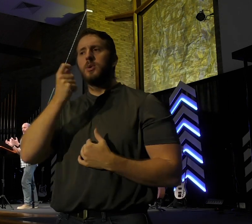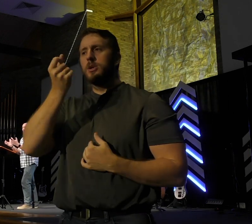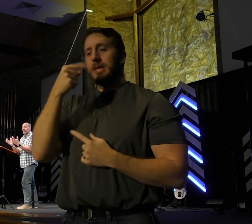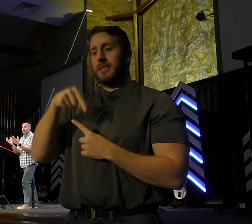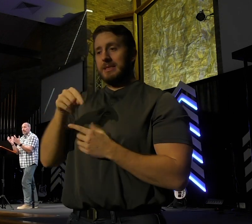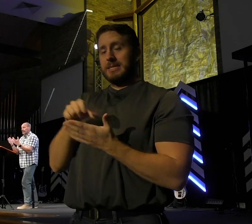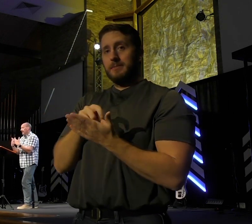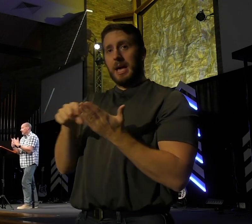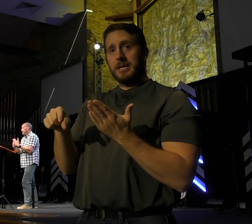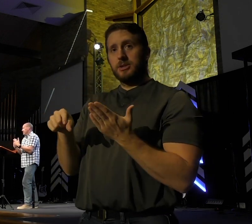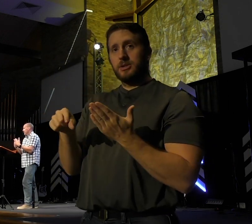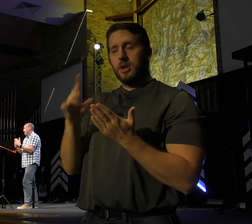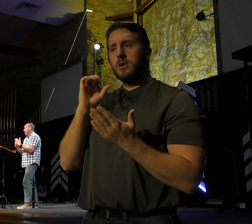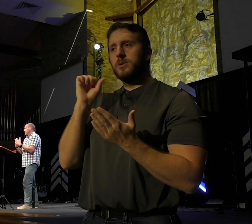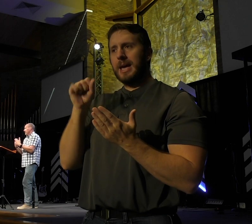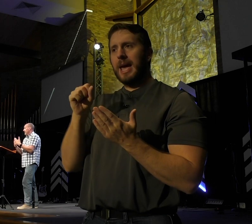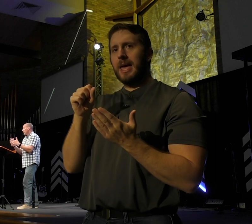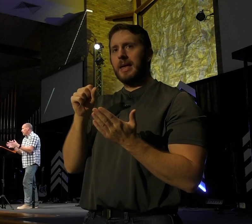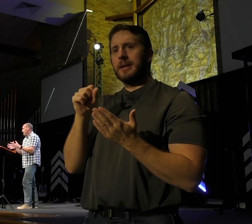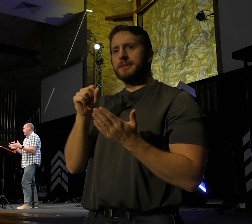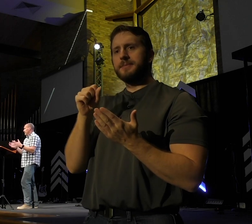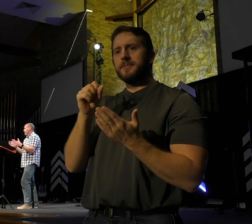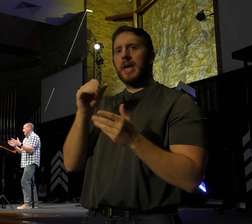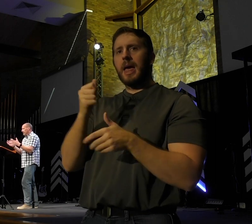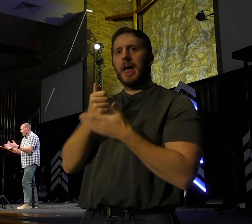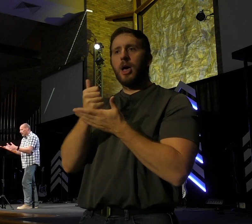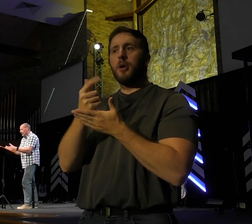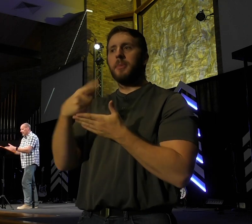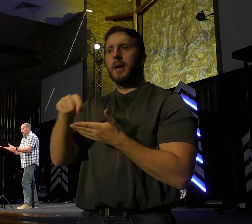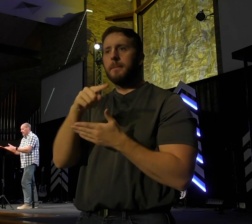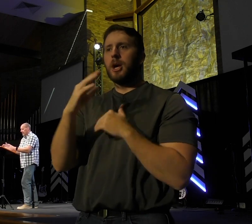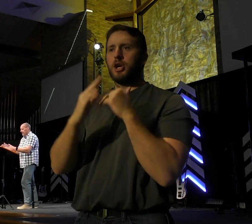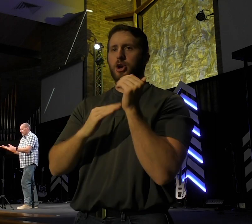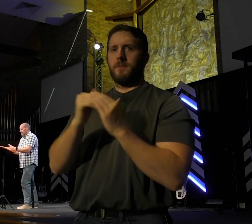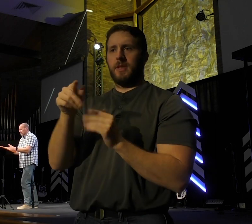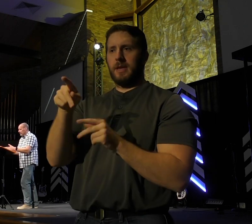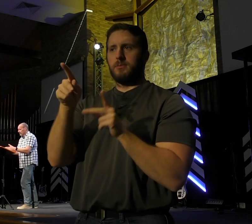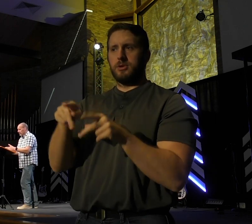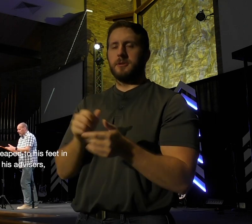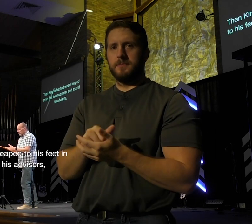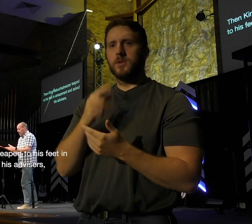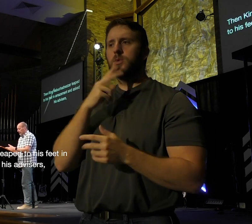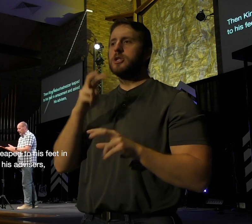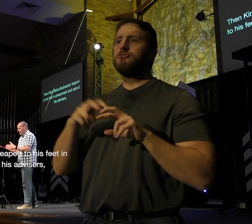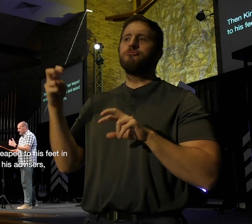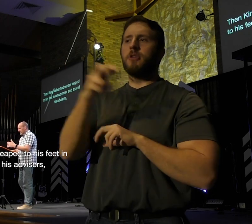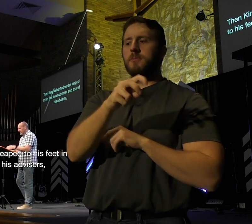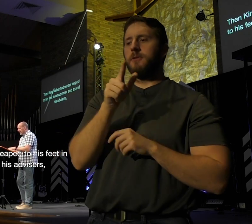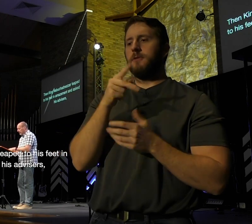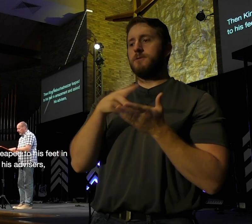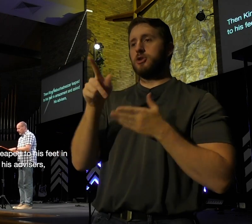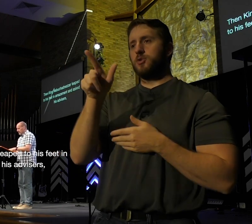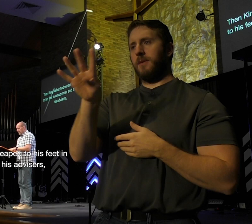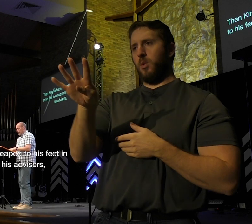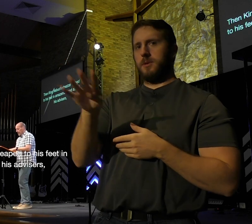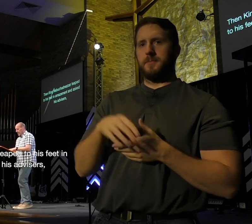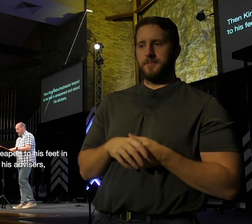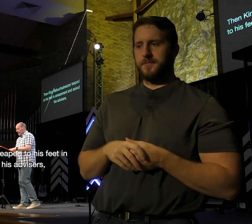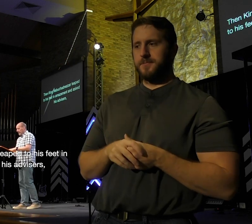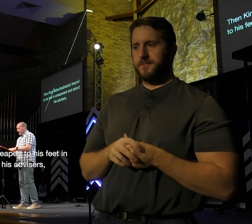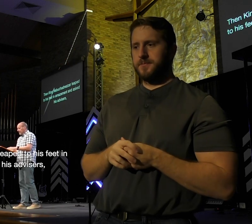passage, you're going to be able to actually help them and comfort them. So we jump to verse 24. It says, "Then King